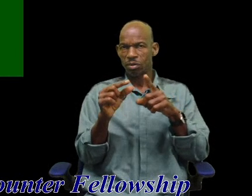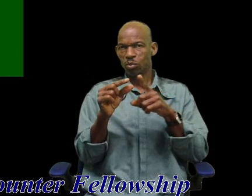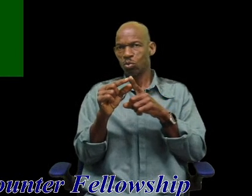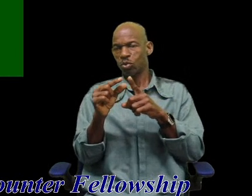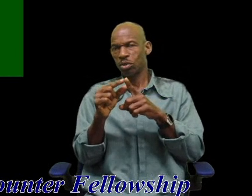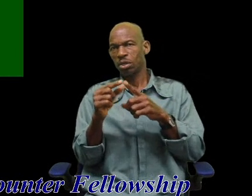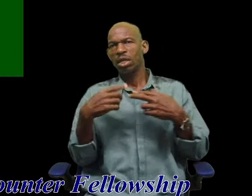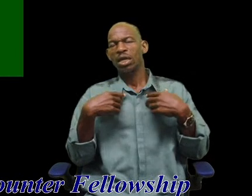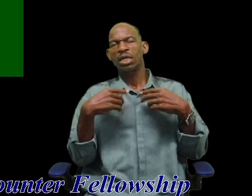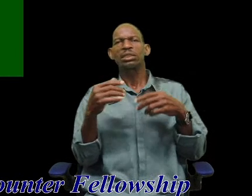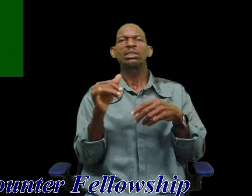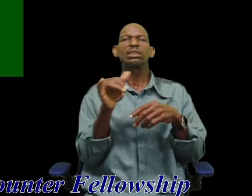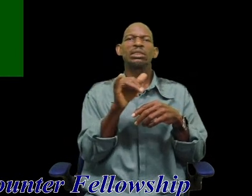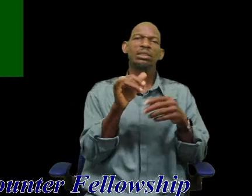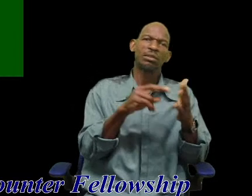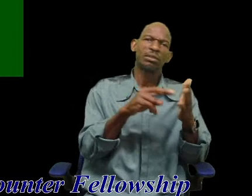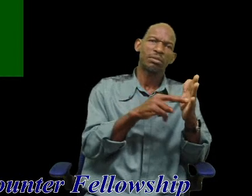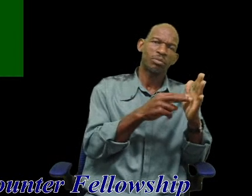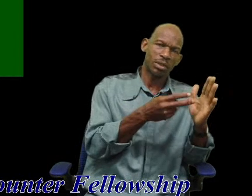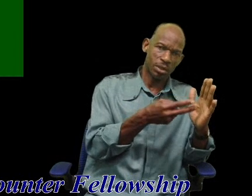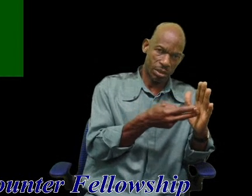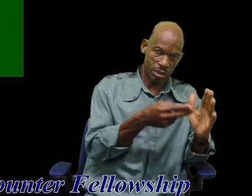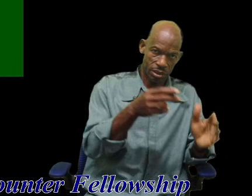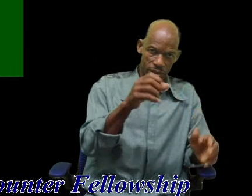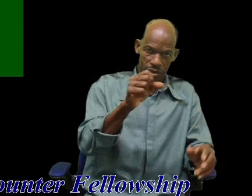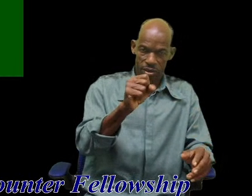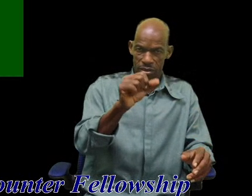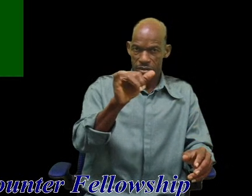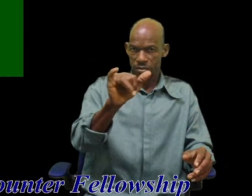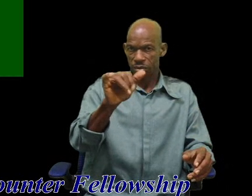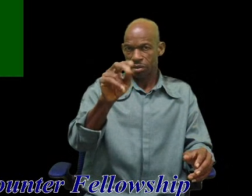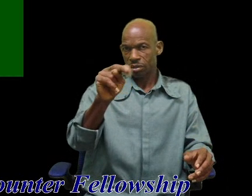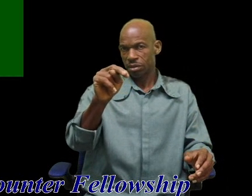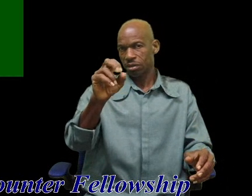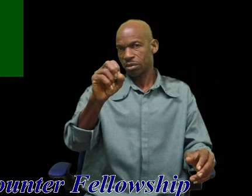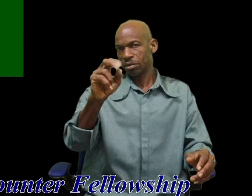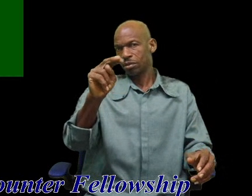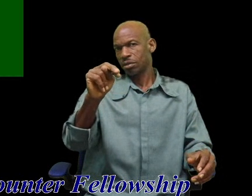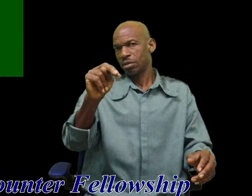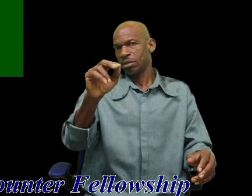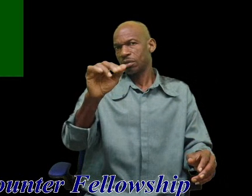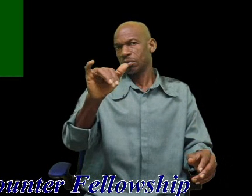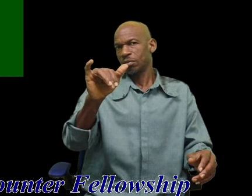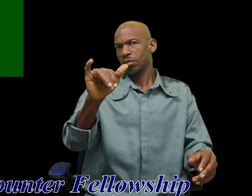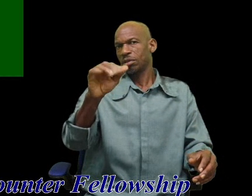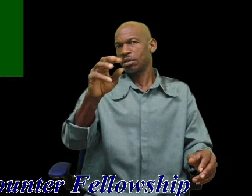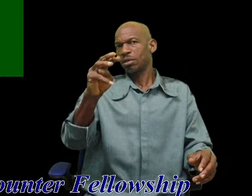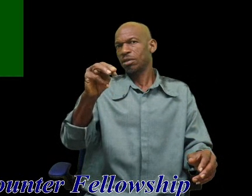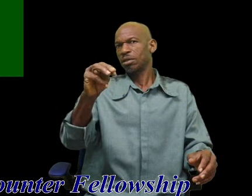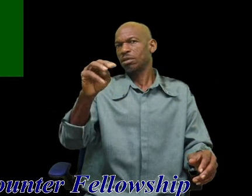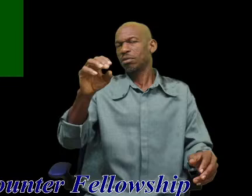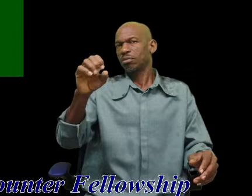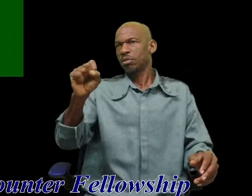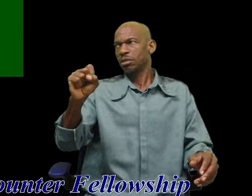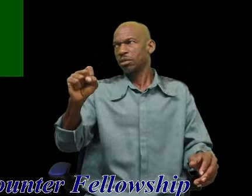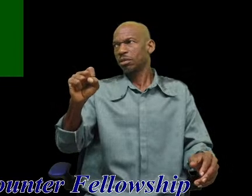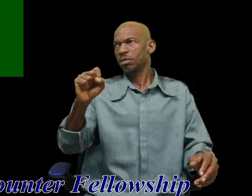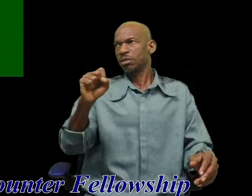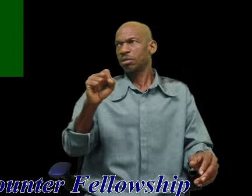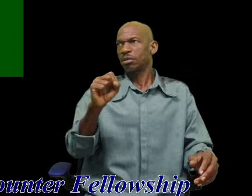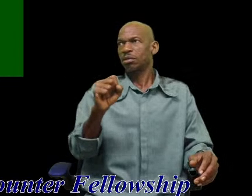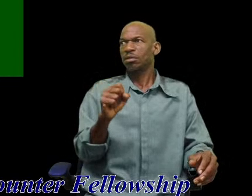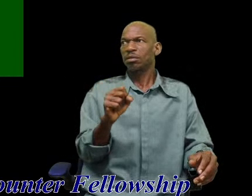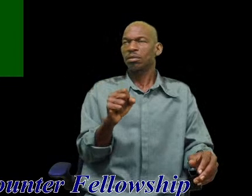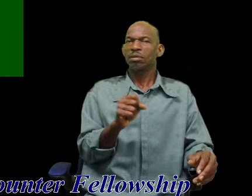meaning. I call the word a synonym. Okay, so we have own, owner,